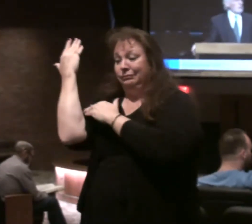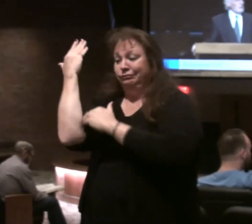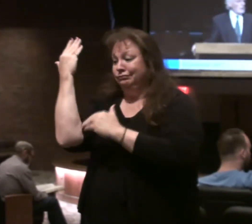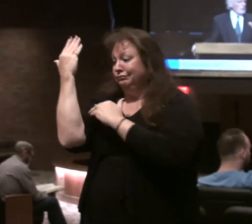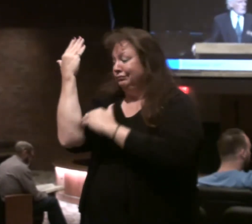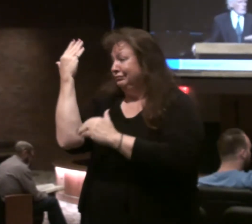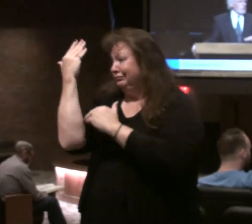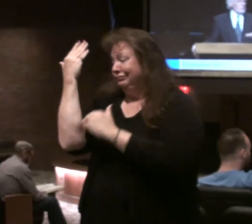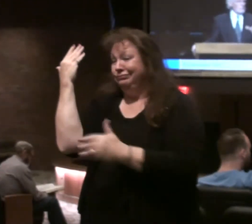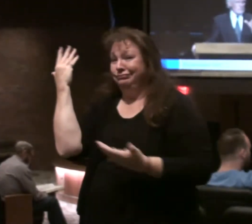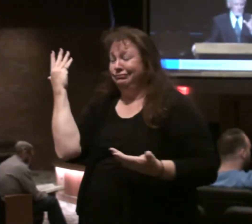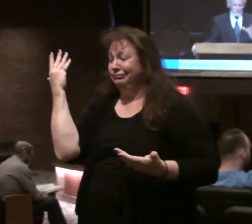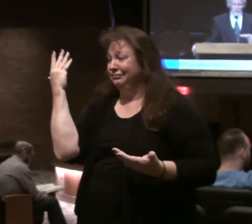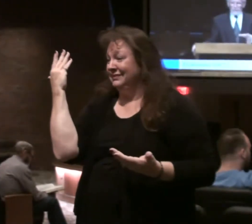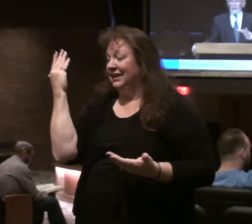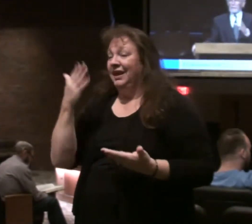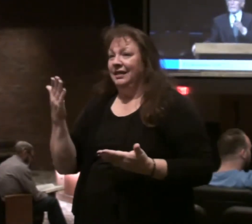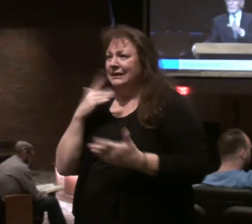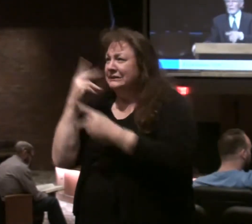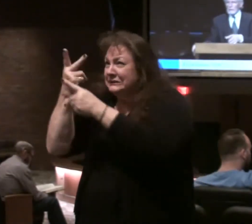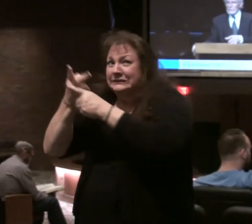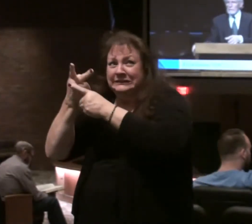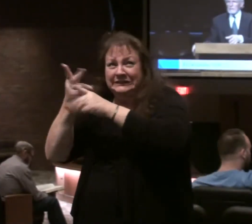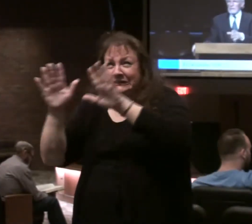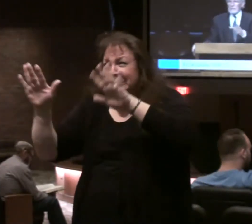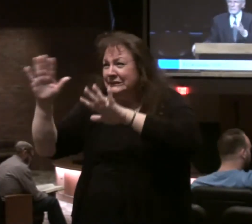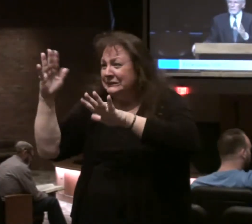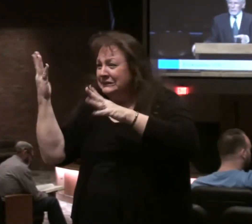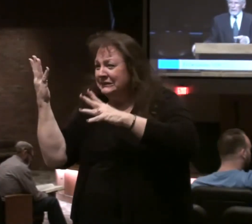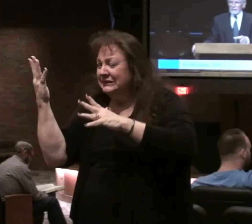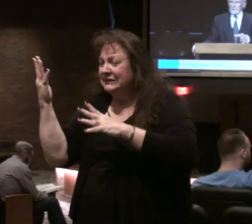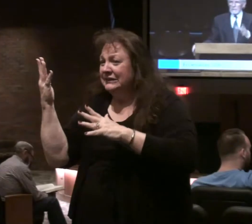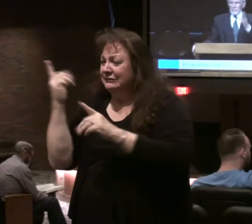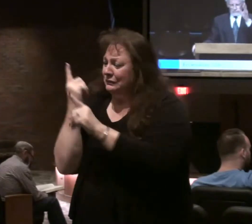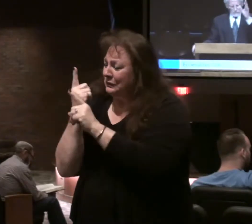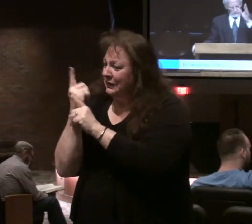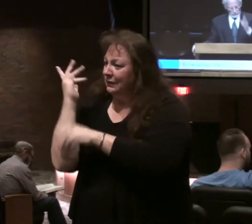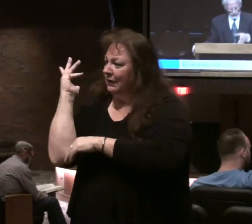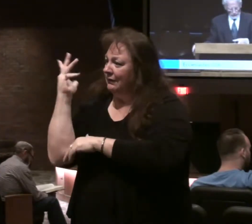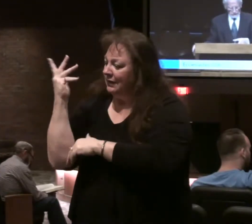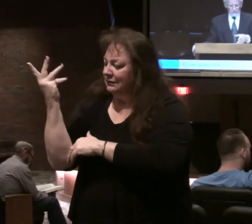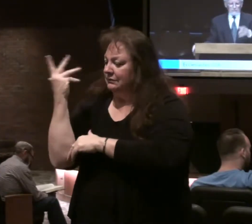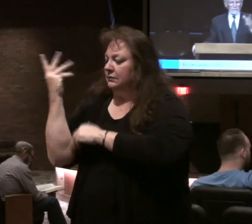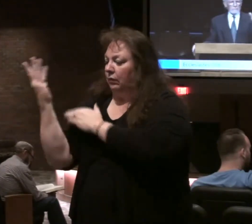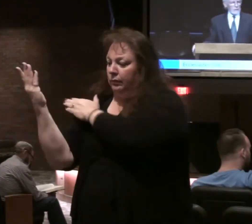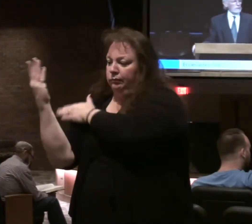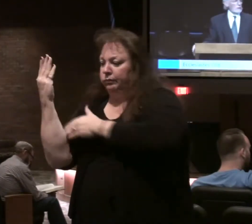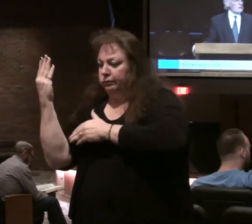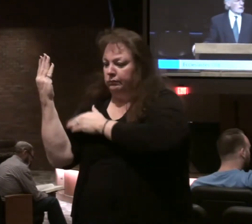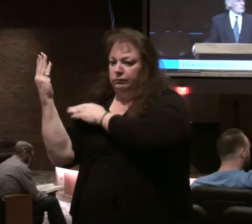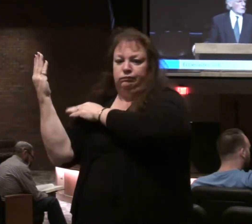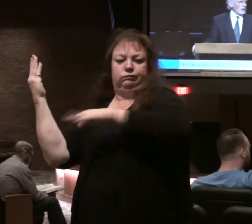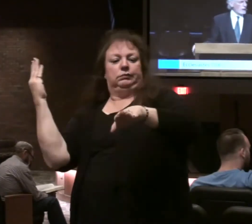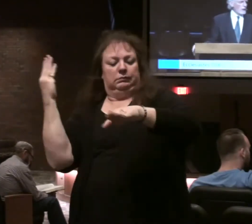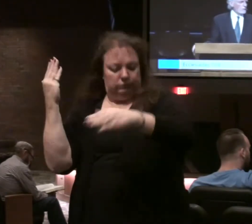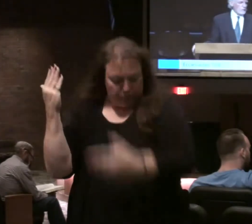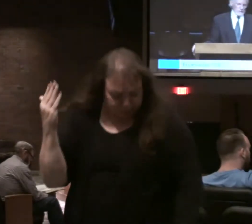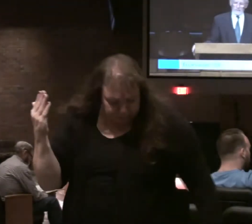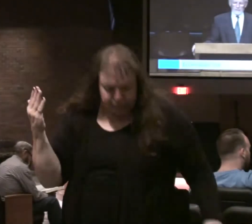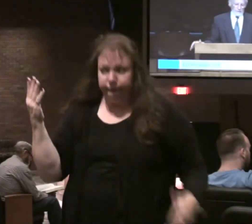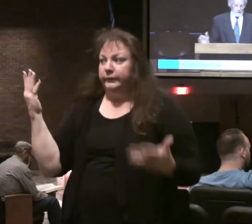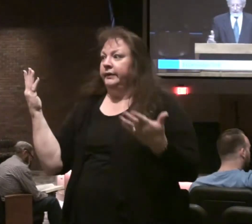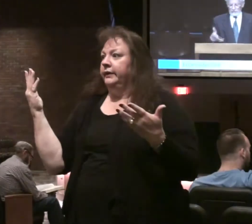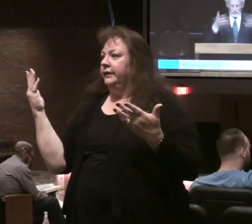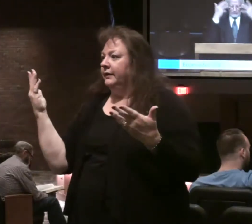That, there are things to be careful of. Do it right. You don't want to swing and miss and cut your leg off